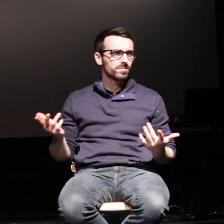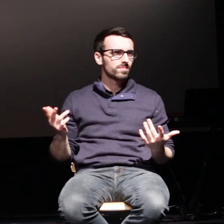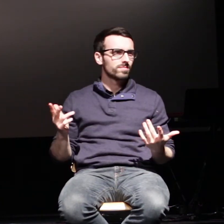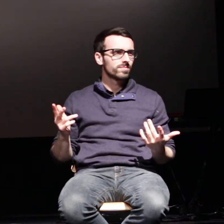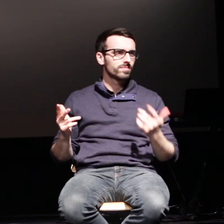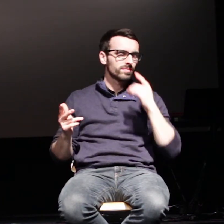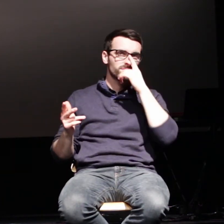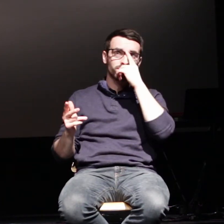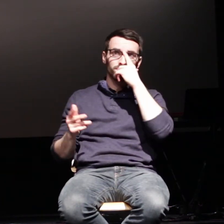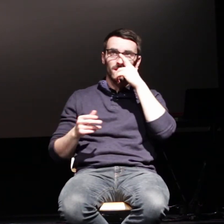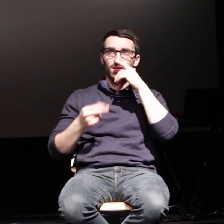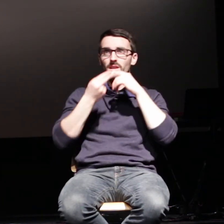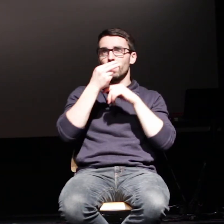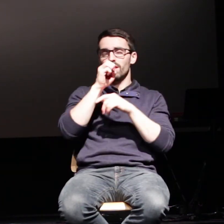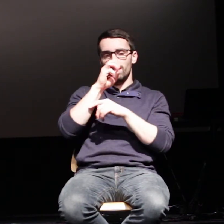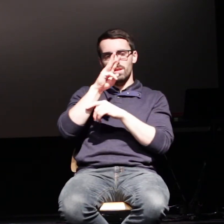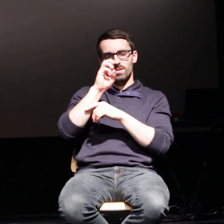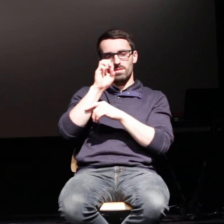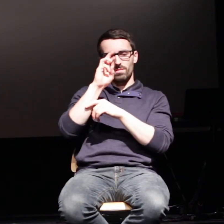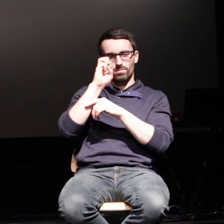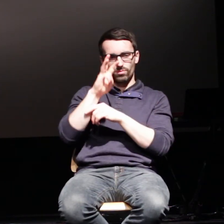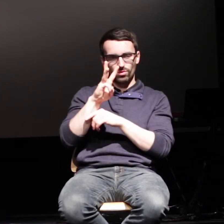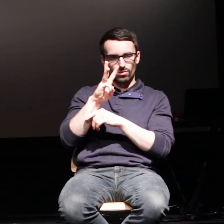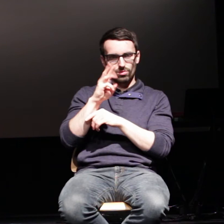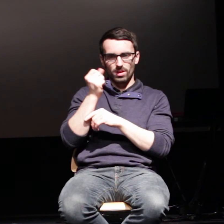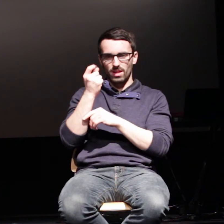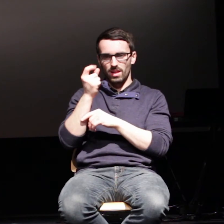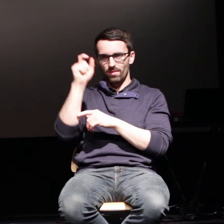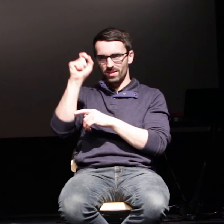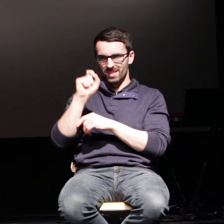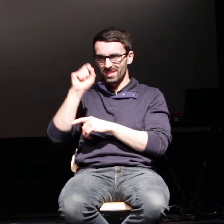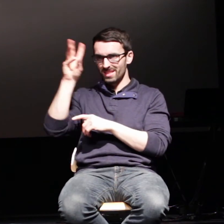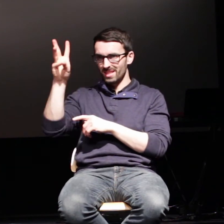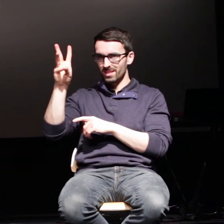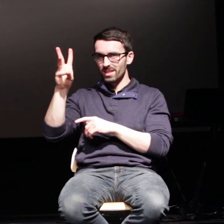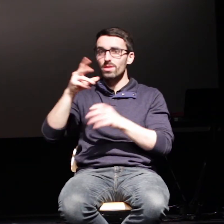Hebrews 11:6 says that without faith, it is impossible to please God.